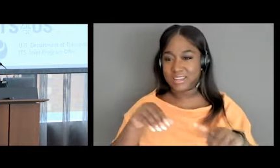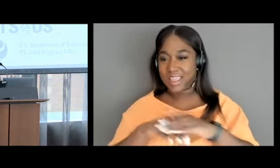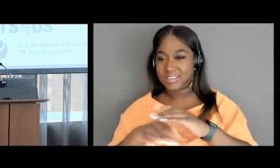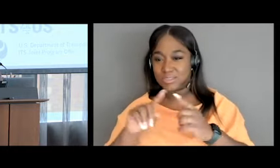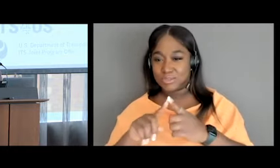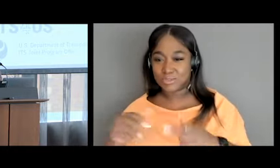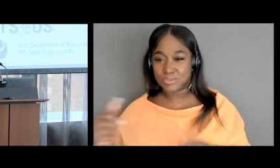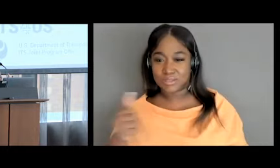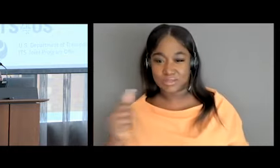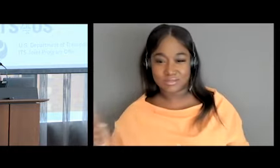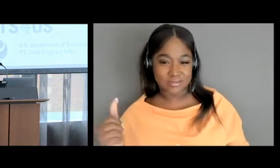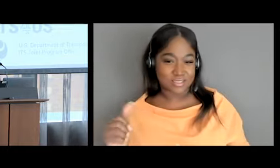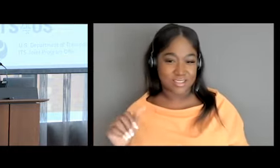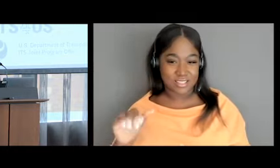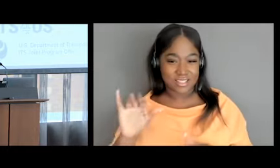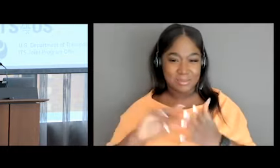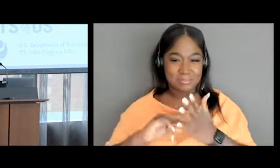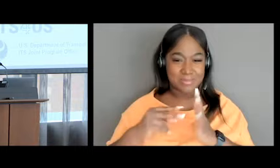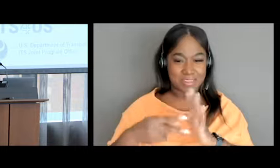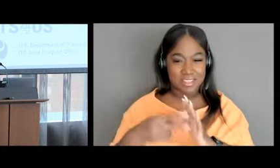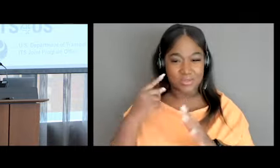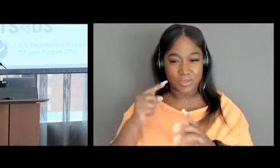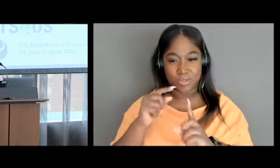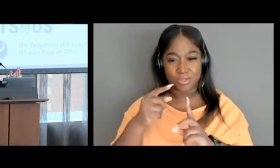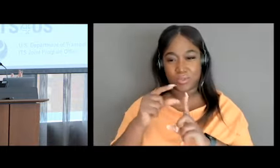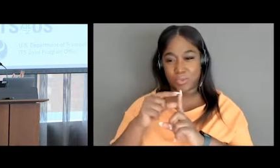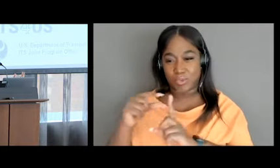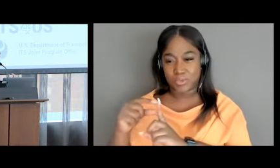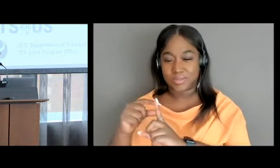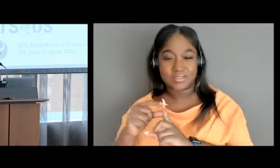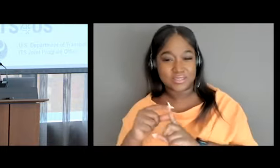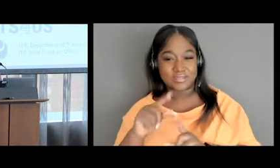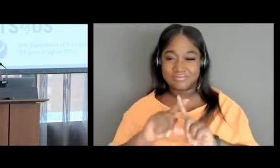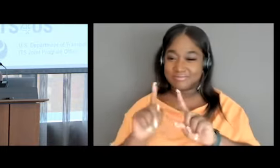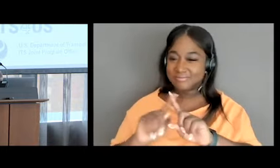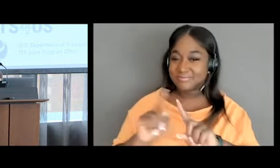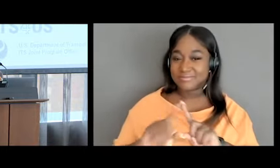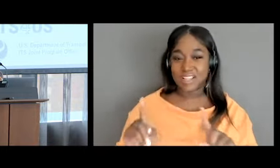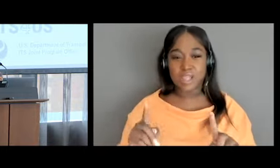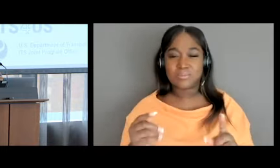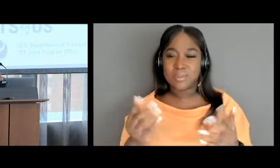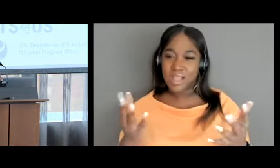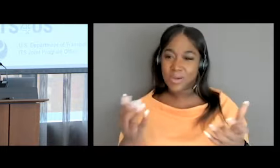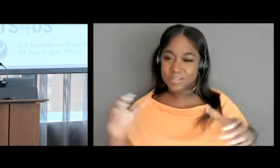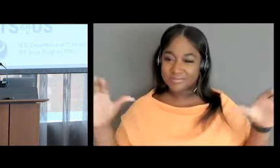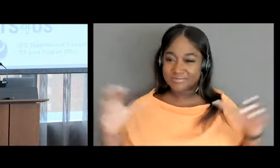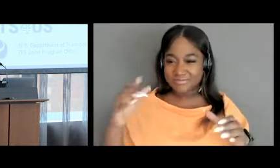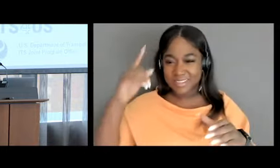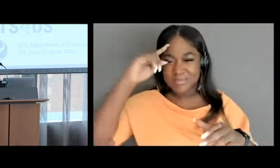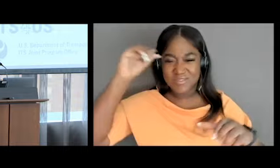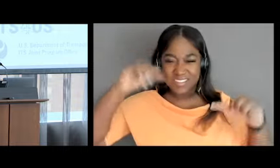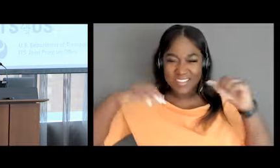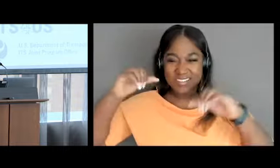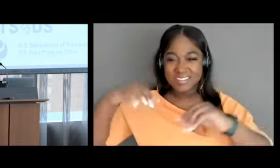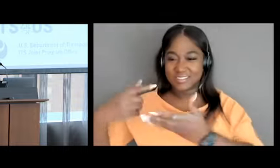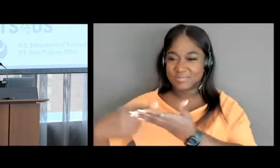of gather our brains together to come to some agreement, or maybe not, but at least be able to talk about it